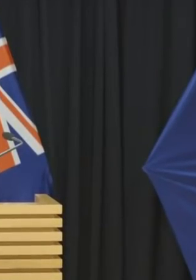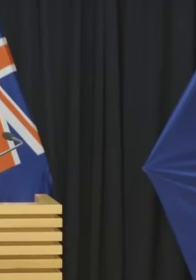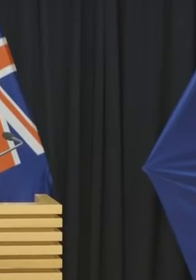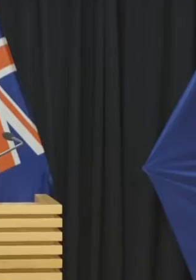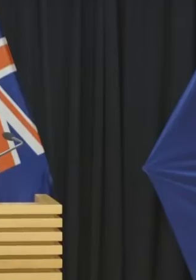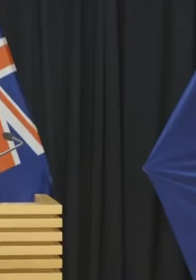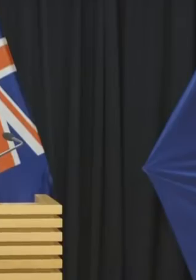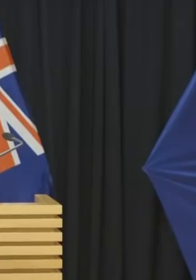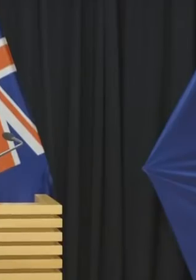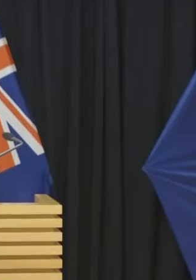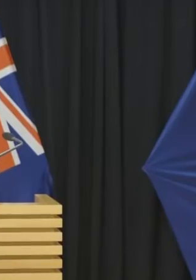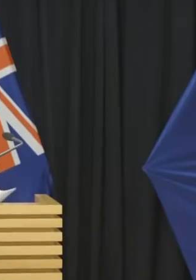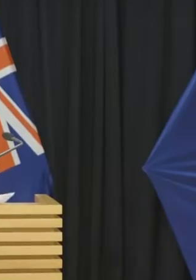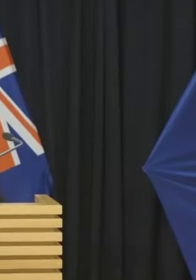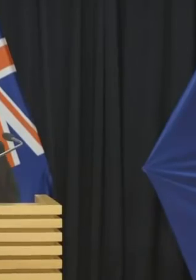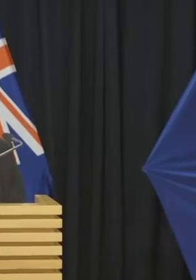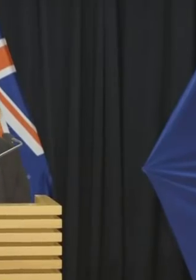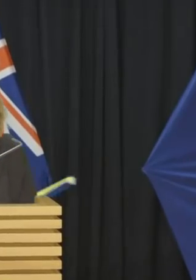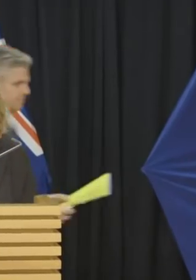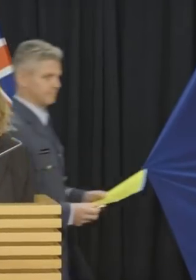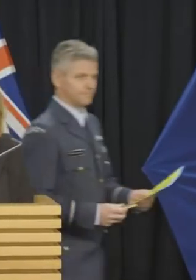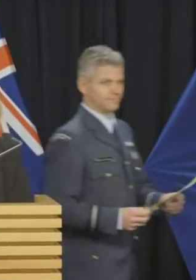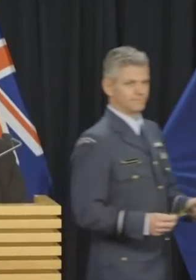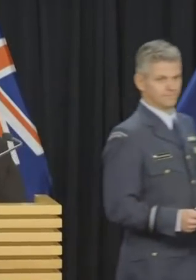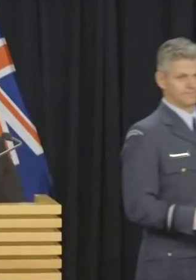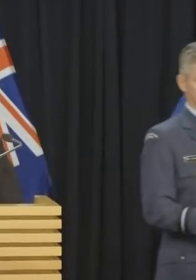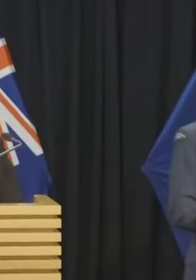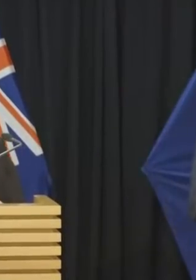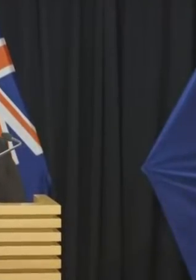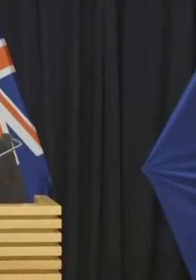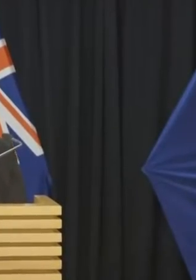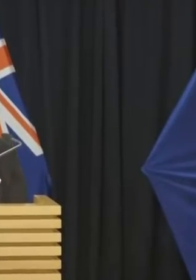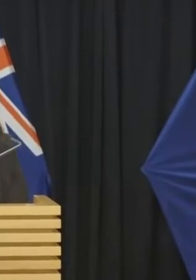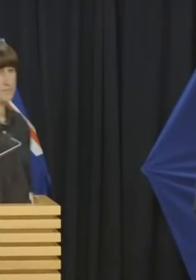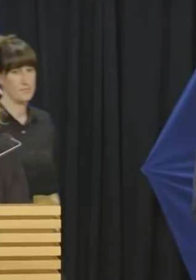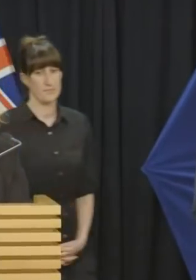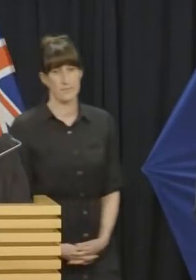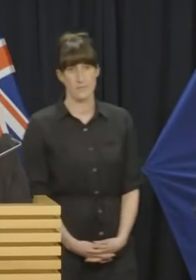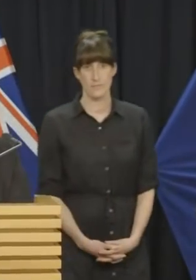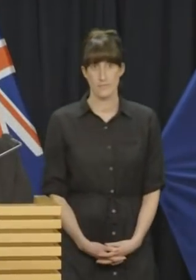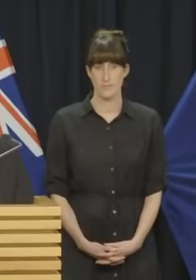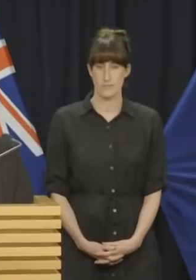bookings are not disrupted should the Australian government extend their restriction.